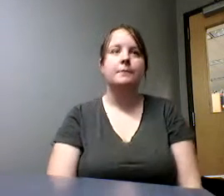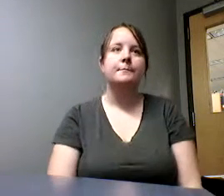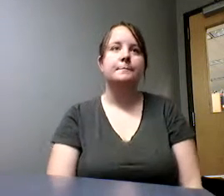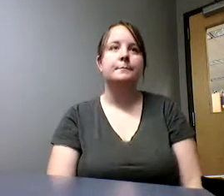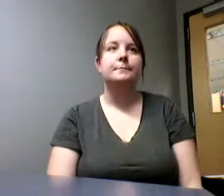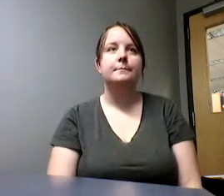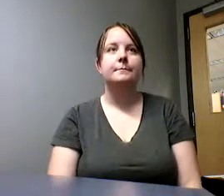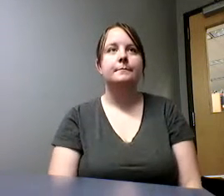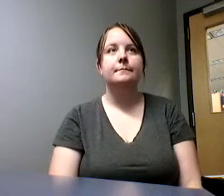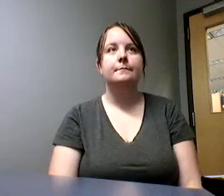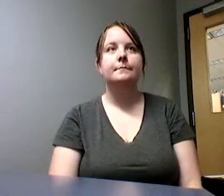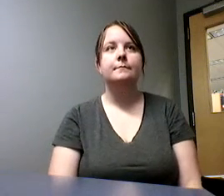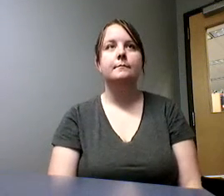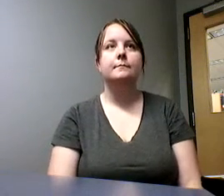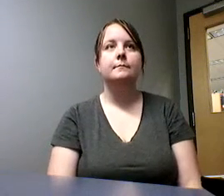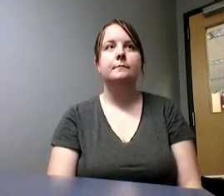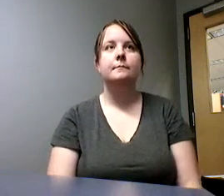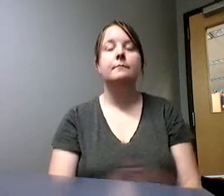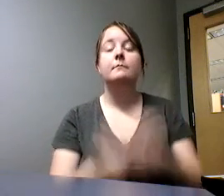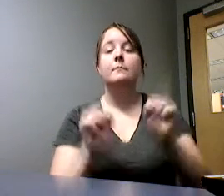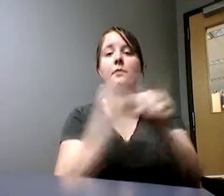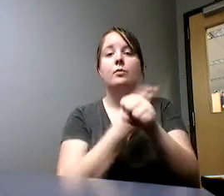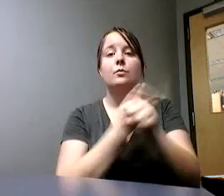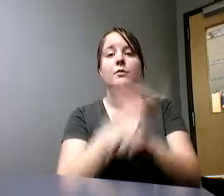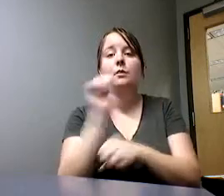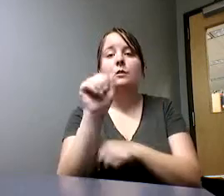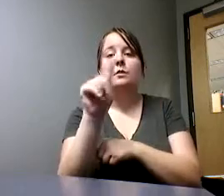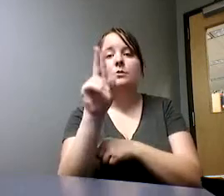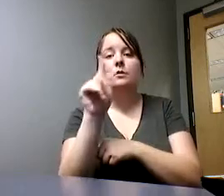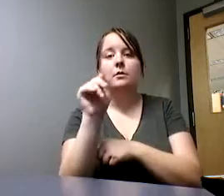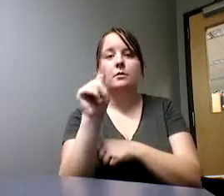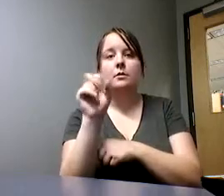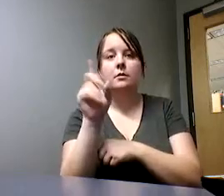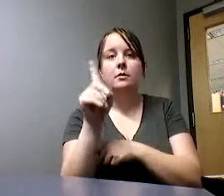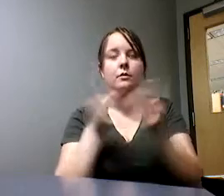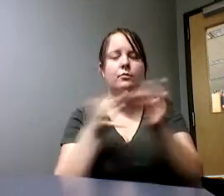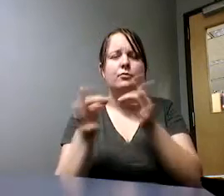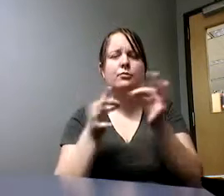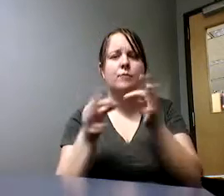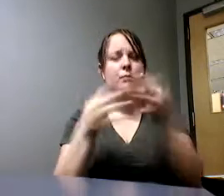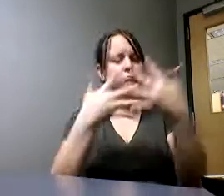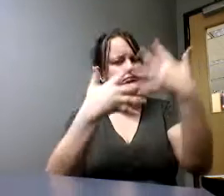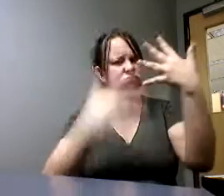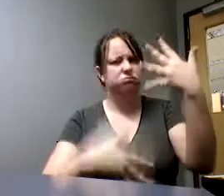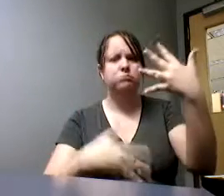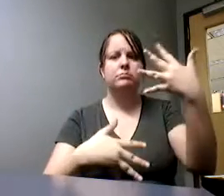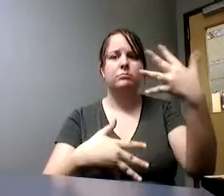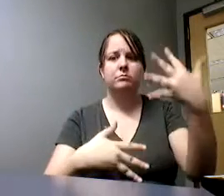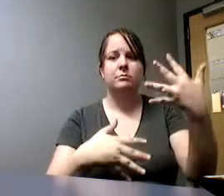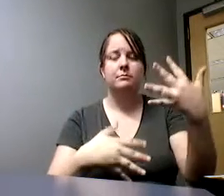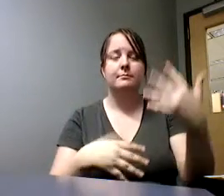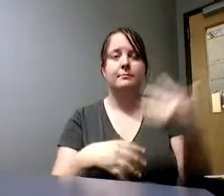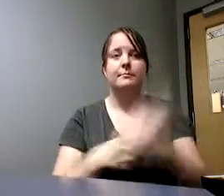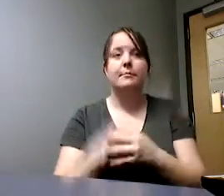This one, you can use saturated to describe a great deal of things. The one we're looking at is the atmosphere. The air in the